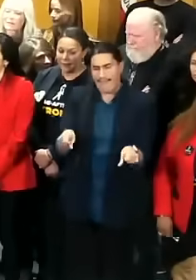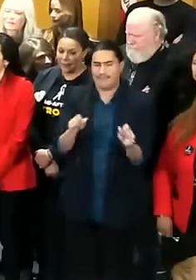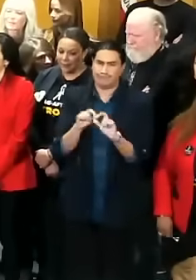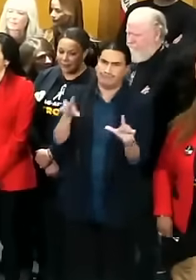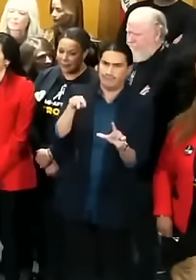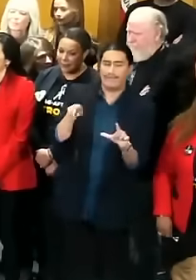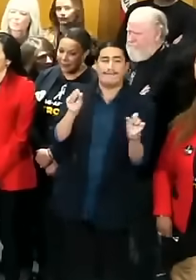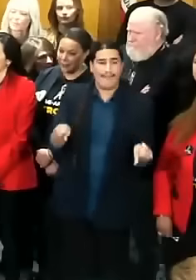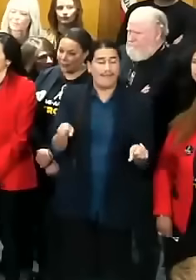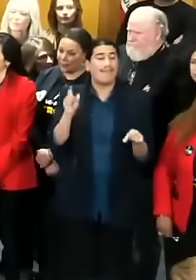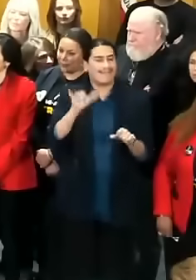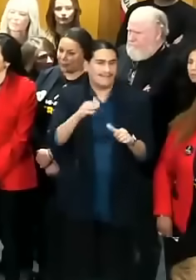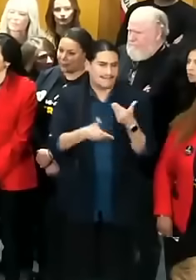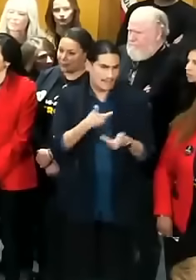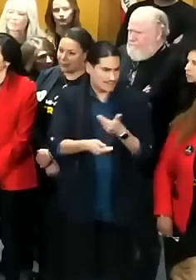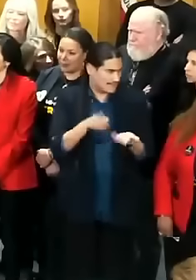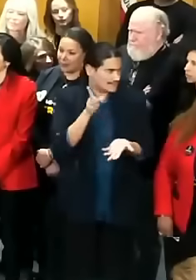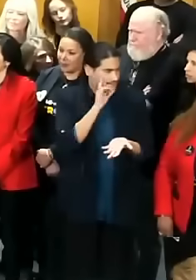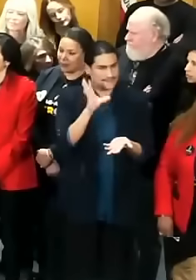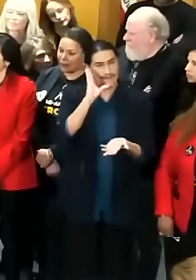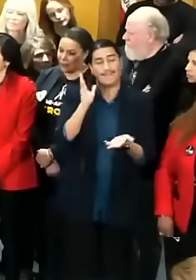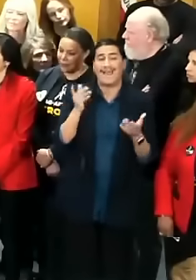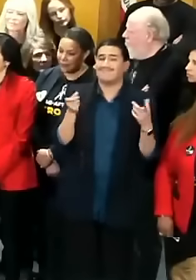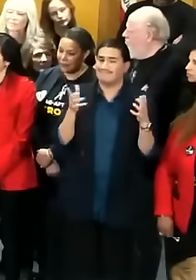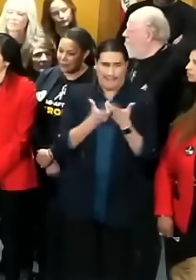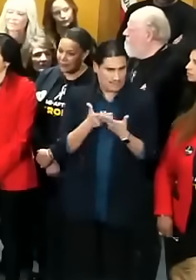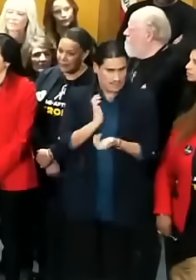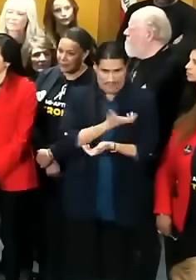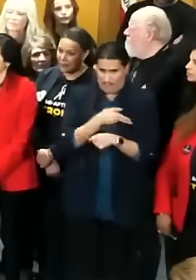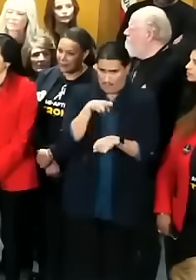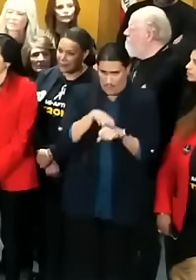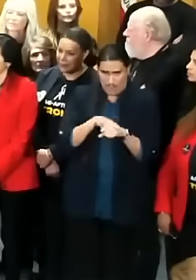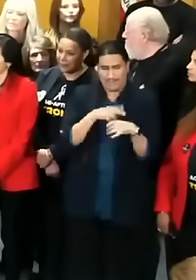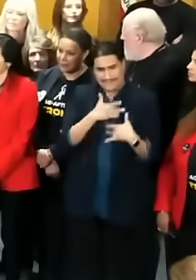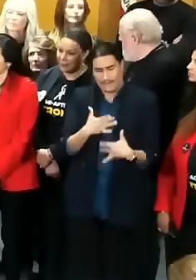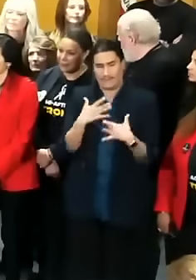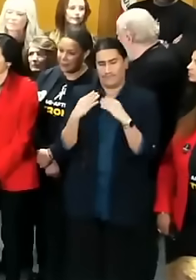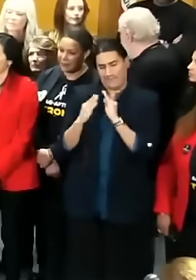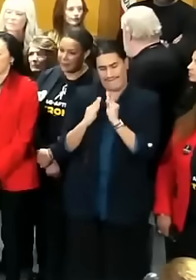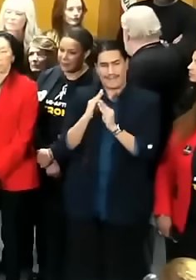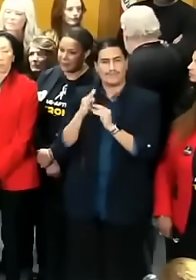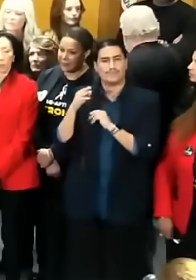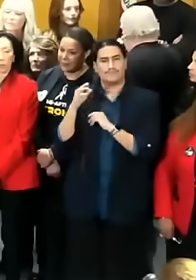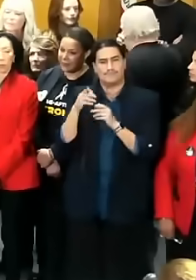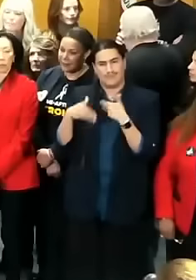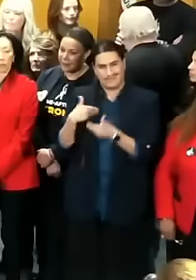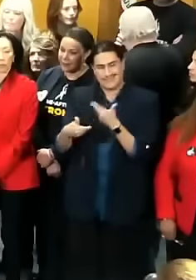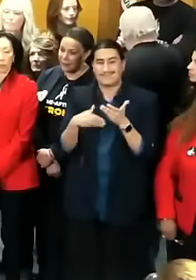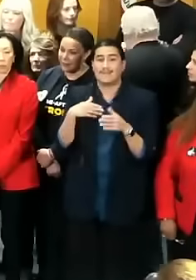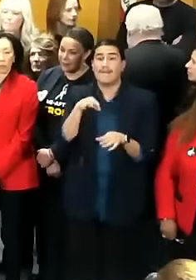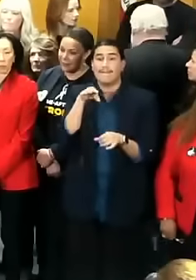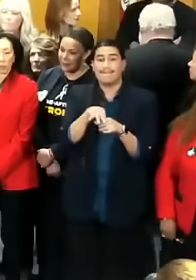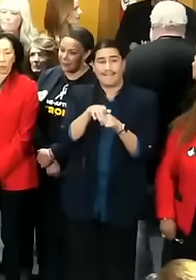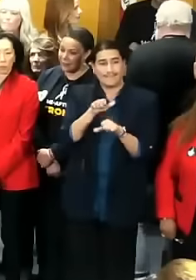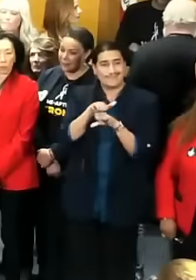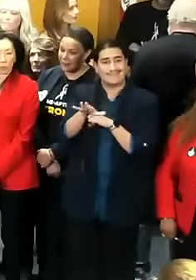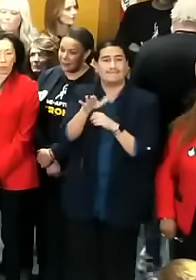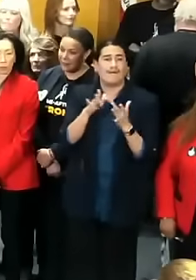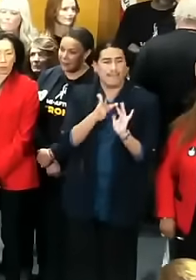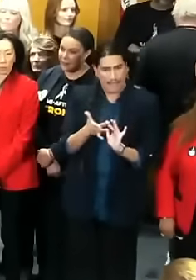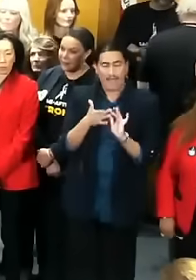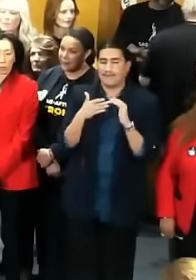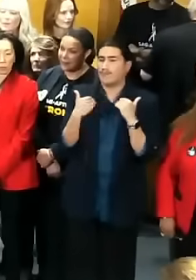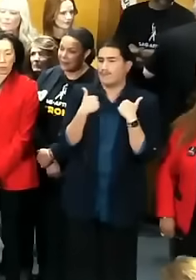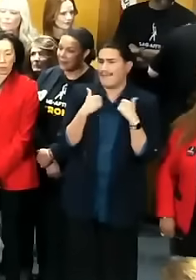be the process. And so that's in accordance with our normal ratification process. The ballots are cast online through an electronic voting system, although there